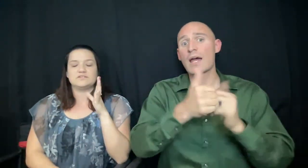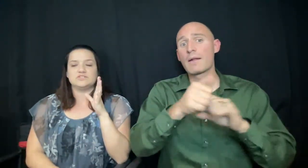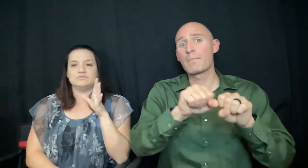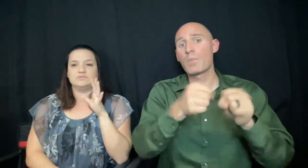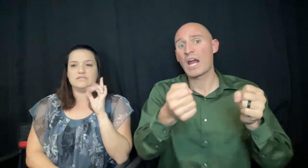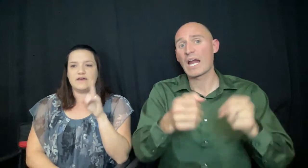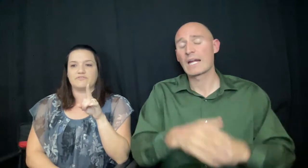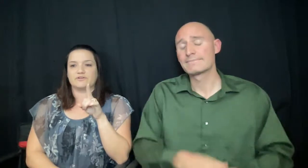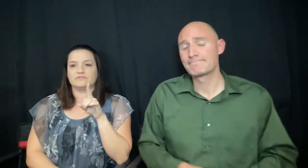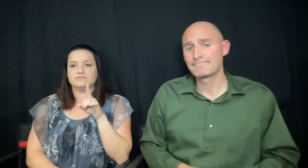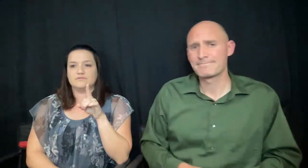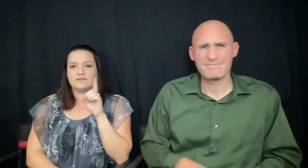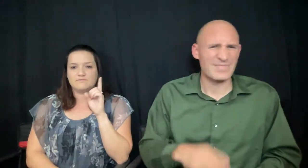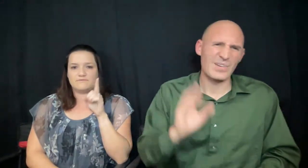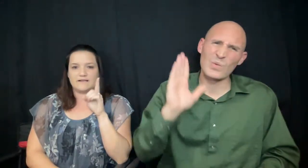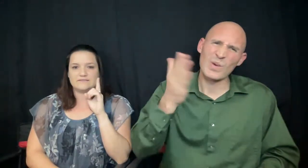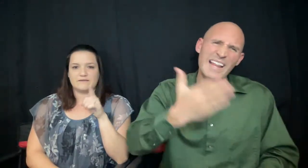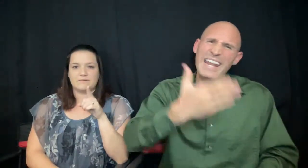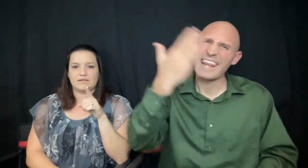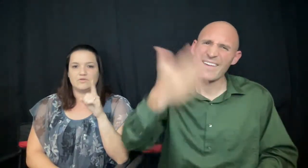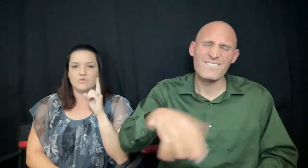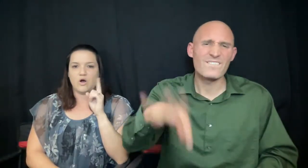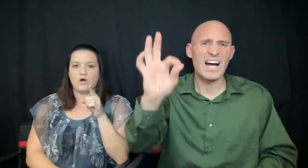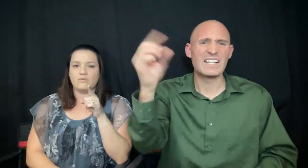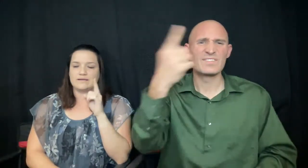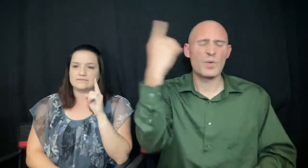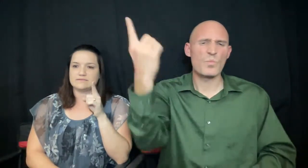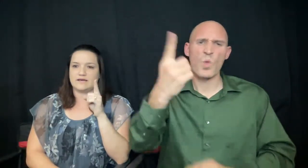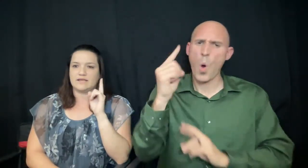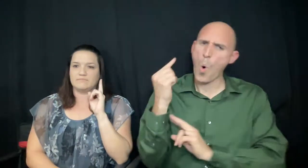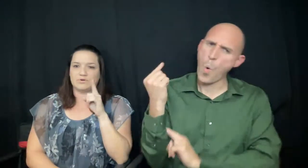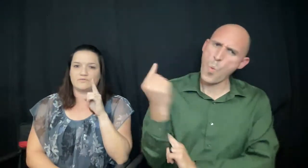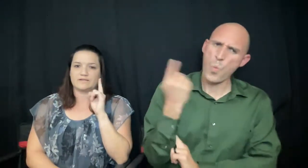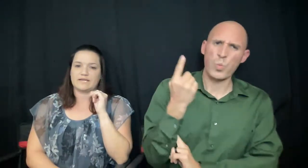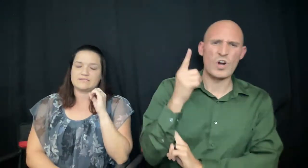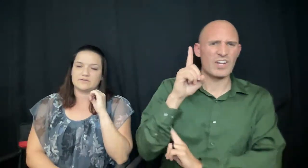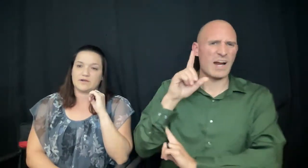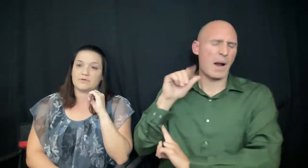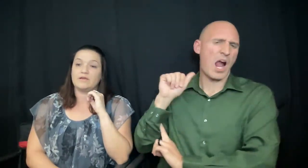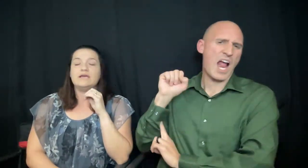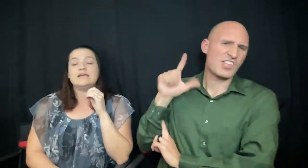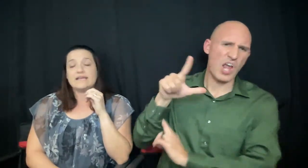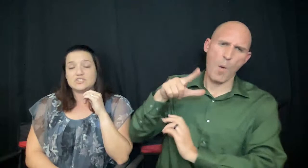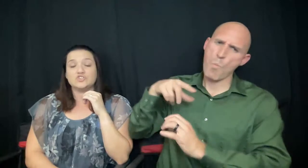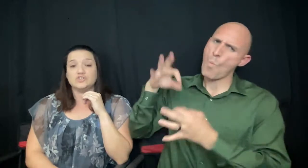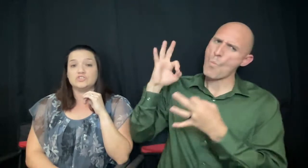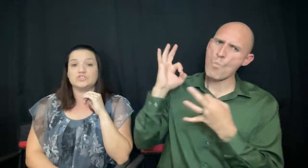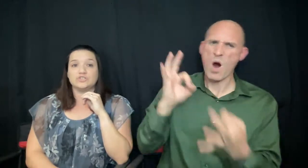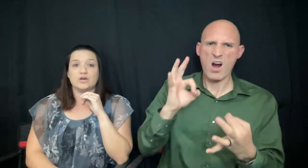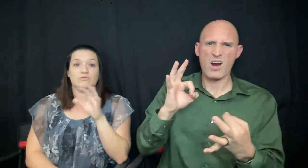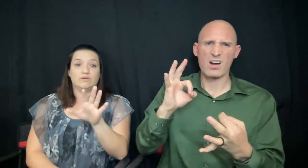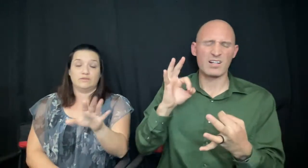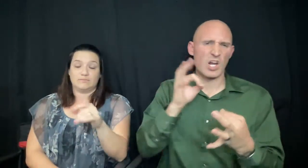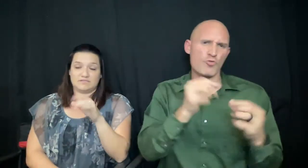you will never find somebody who will always sign perfect ASL grammar. It's good to know. Let me say